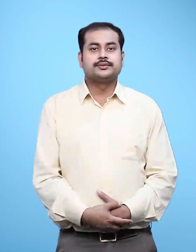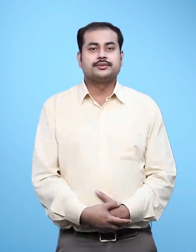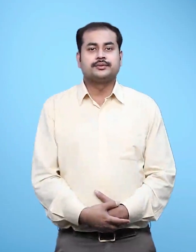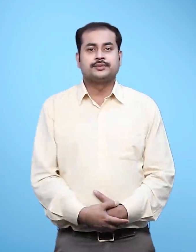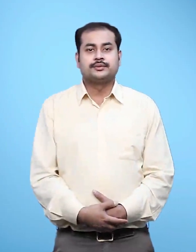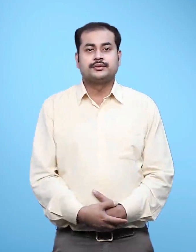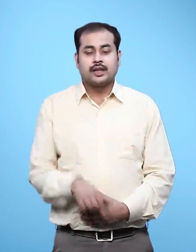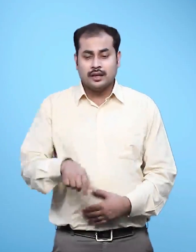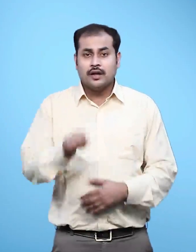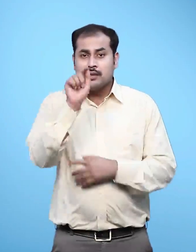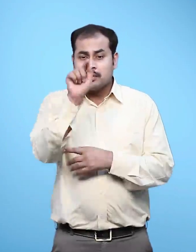reading this page.